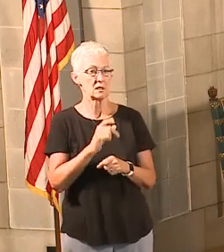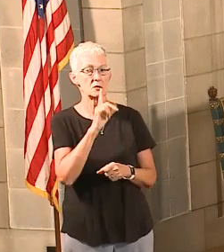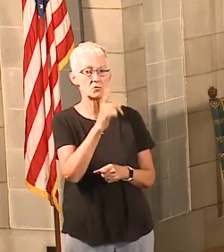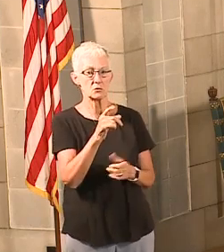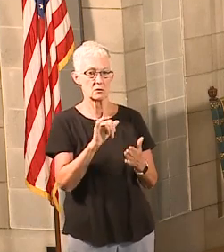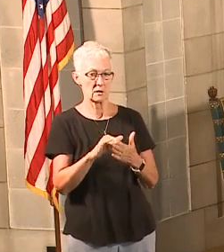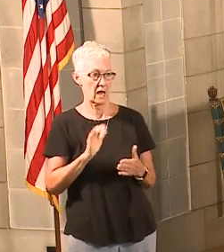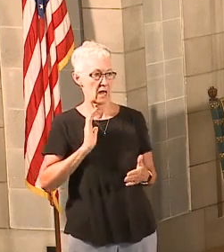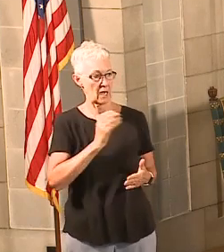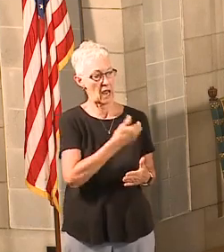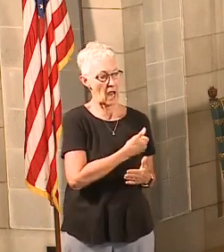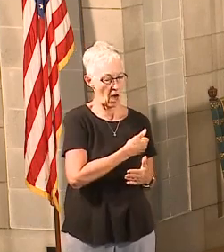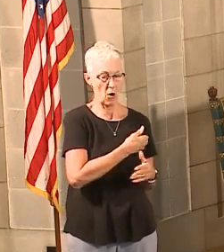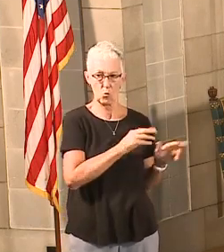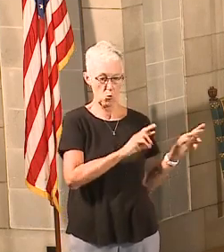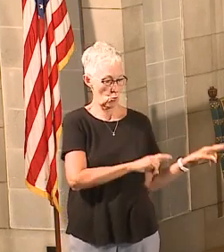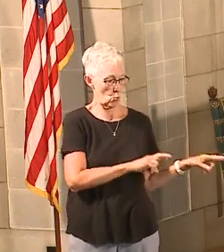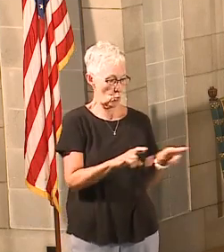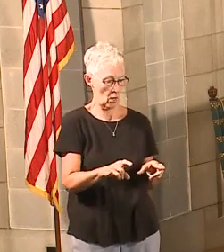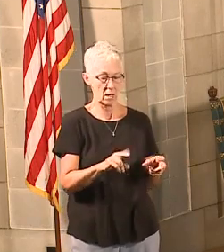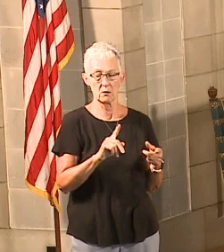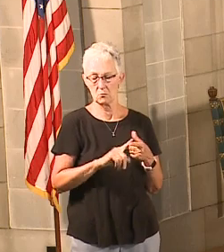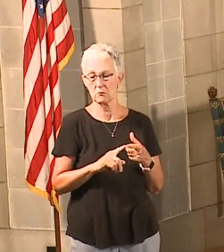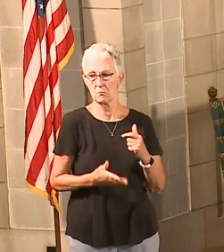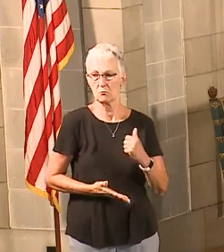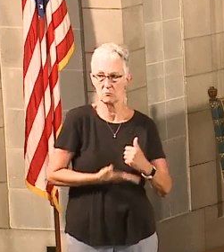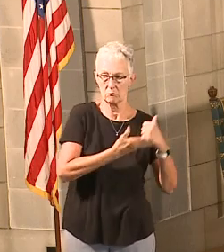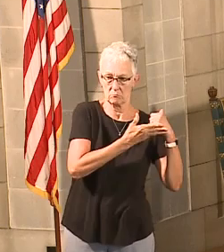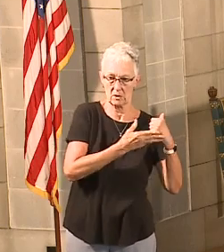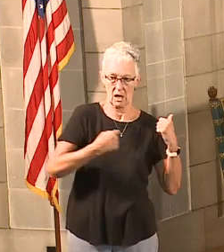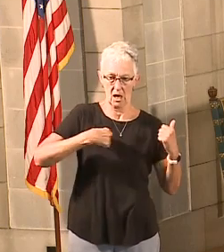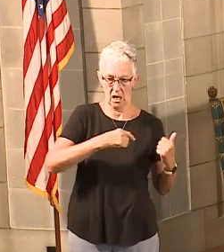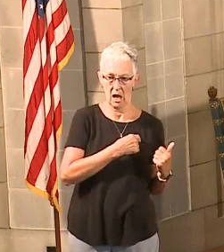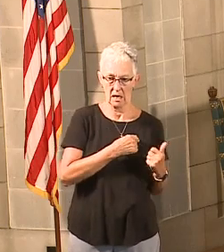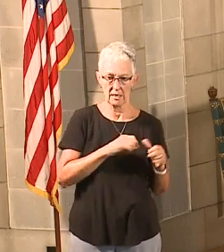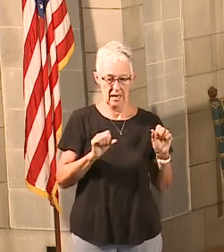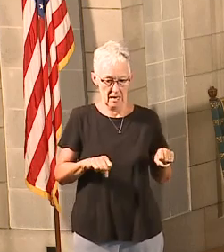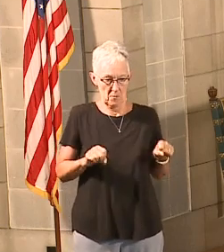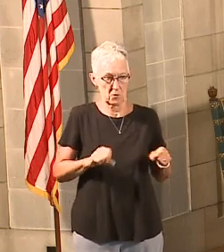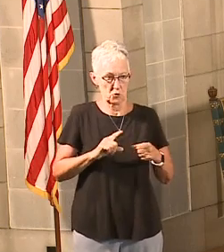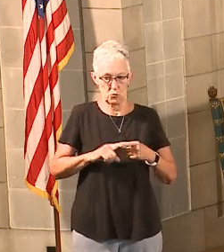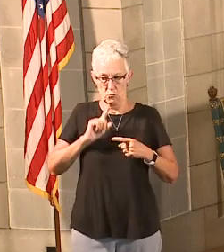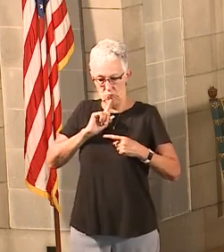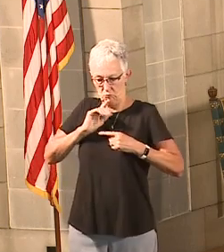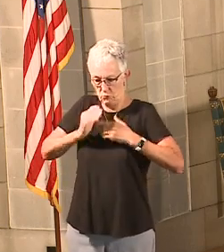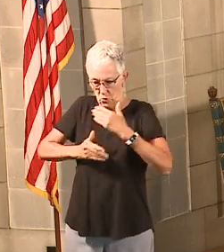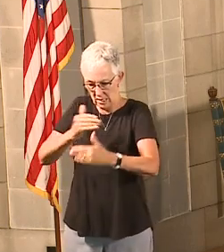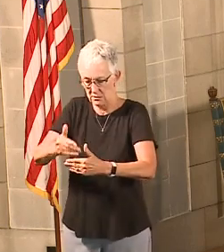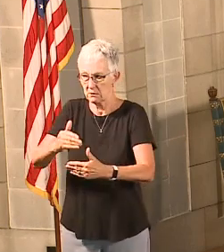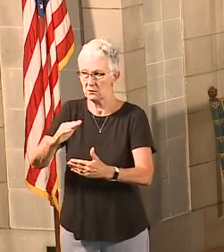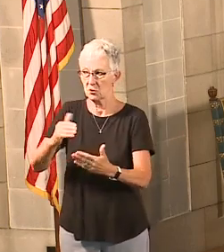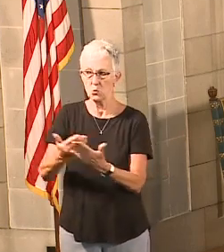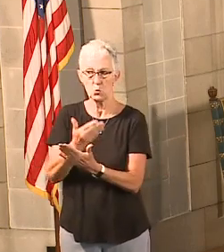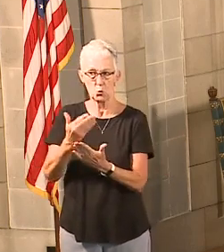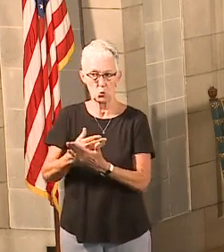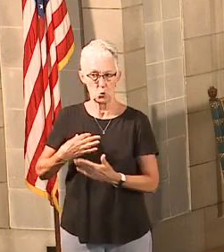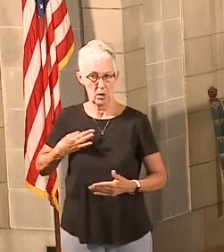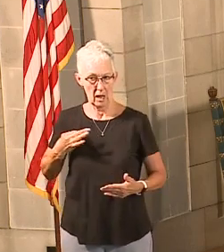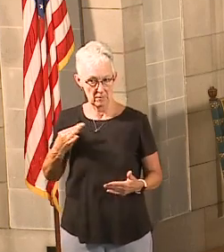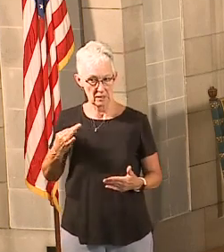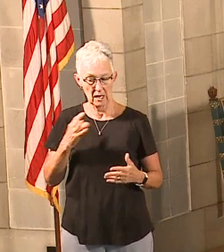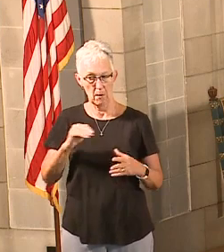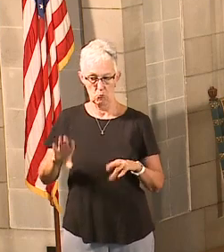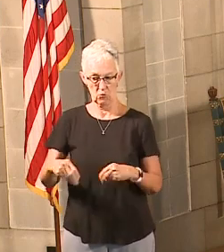our MCOs are going to be able to assist us with being able to process those applications and provide good